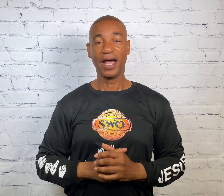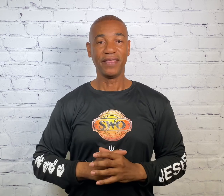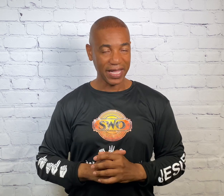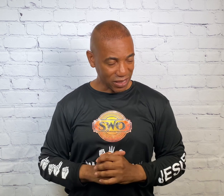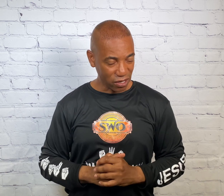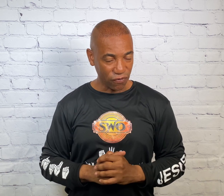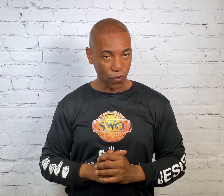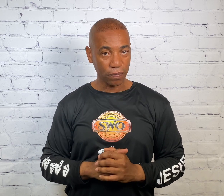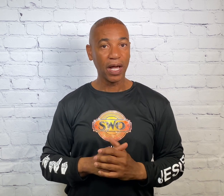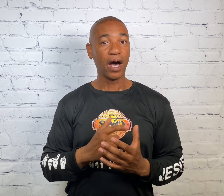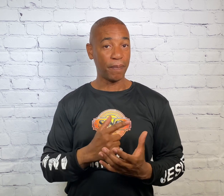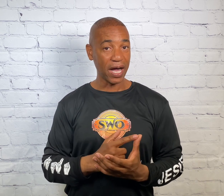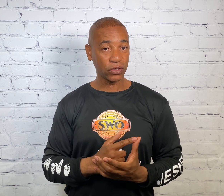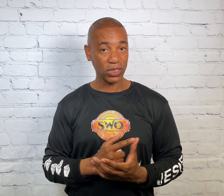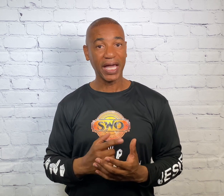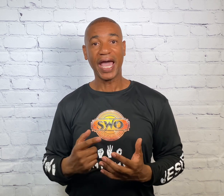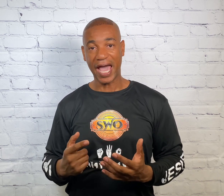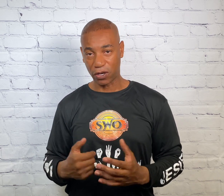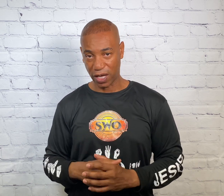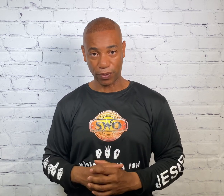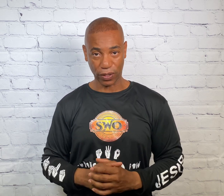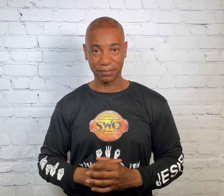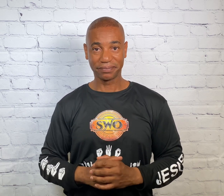that is how you form hypocrisy and hypocrite.